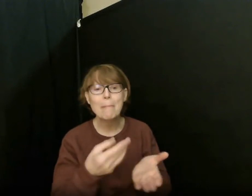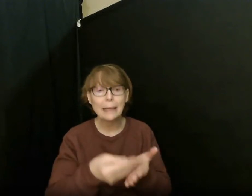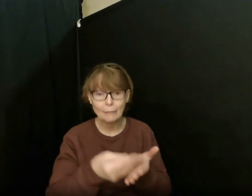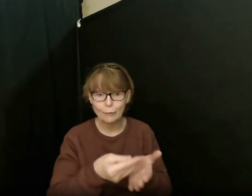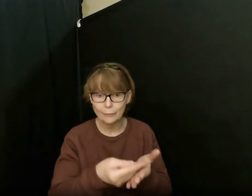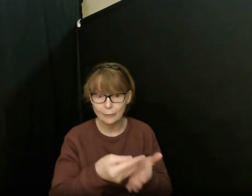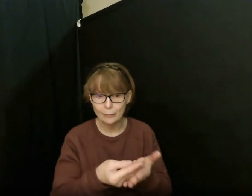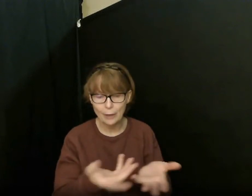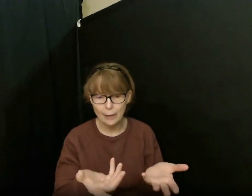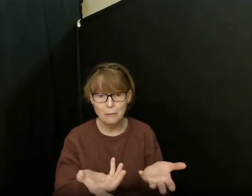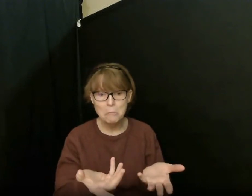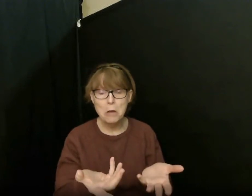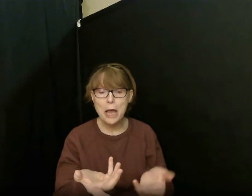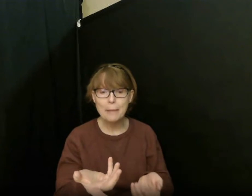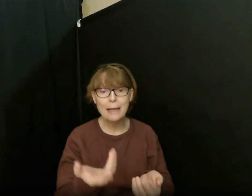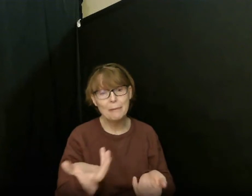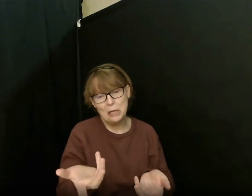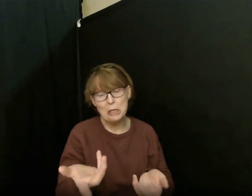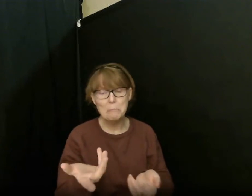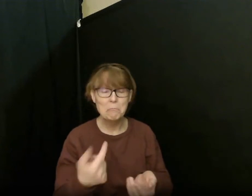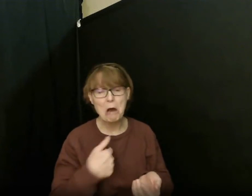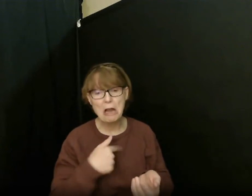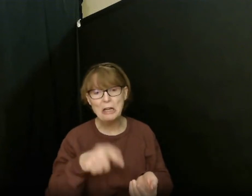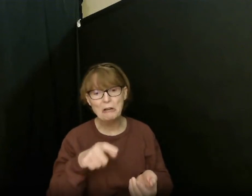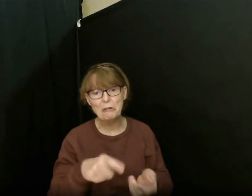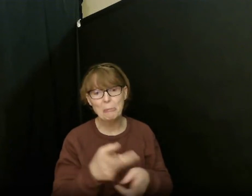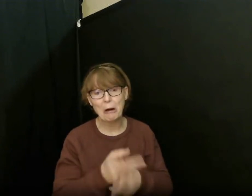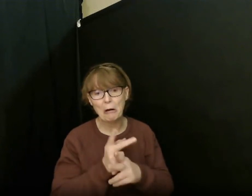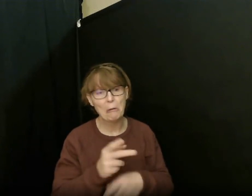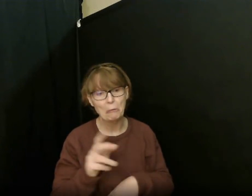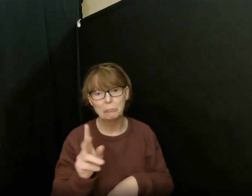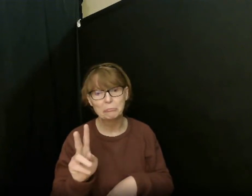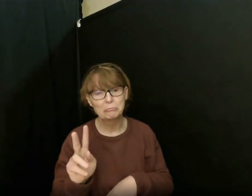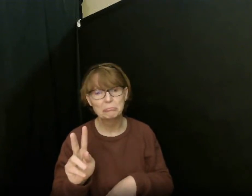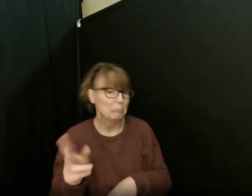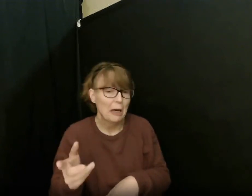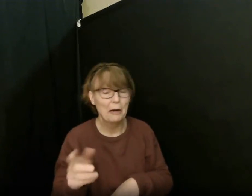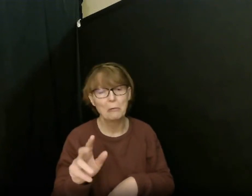money, for instance, okay, and maybe I needed to borrow, I don't know,